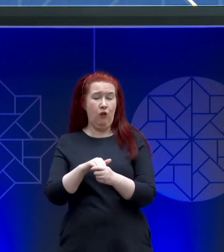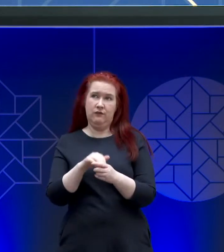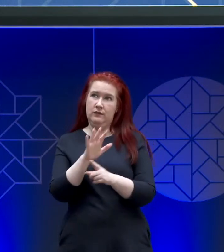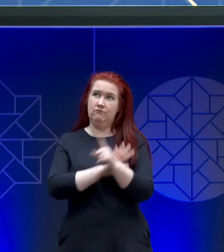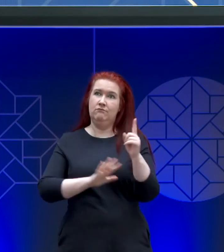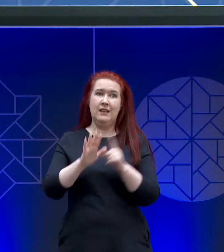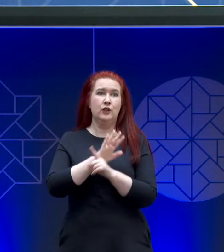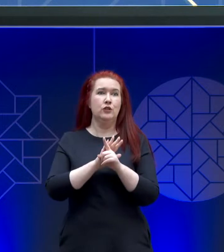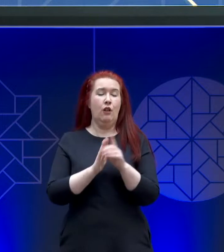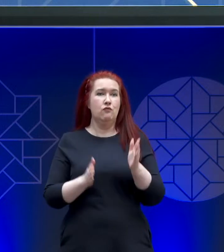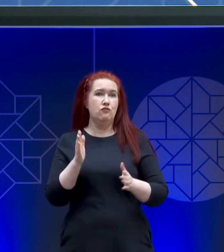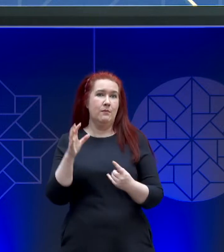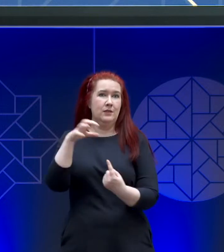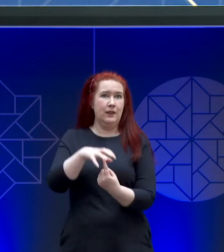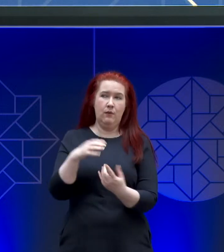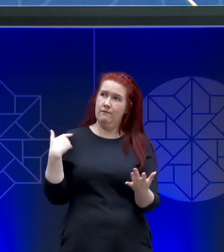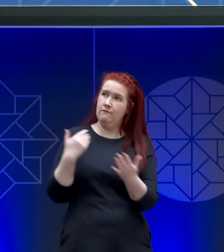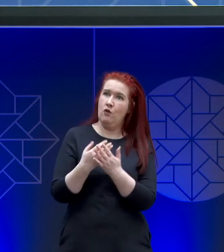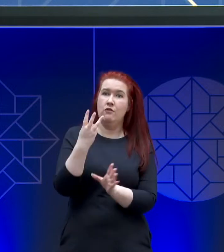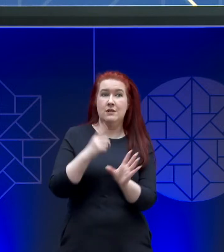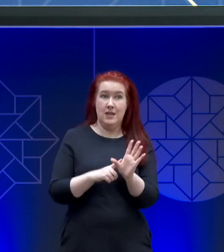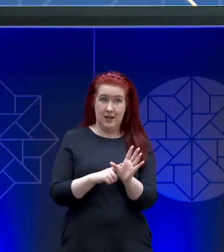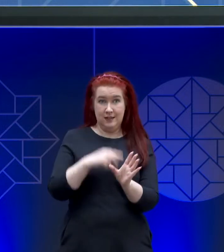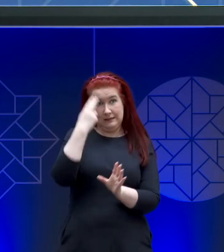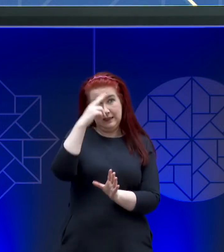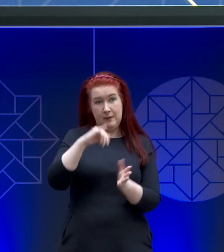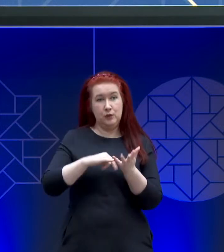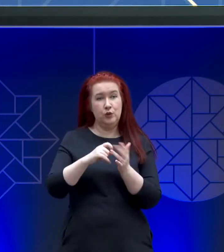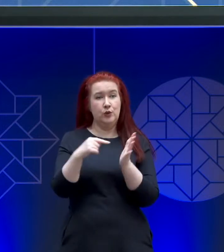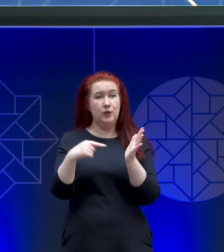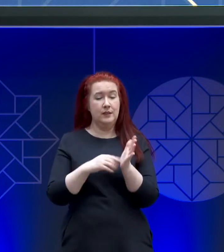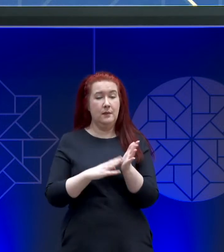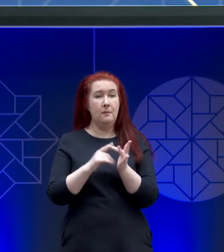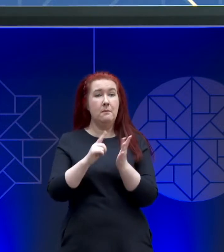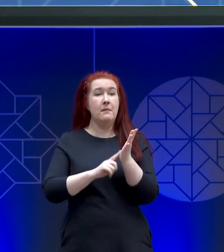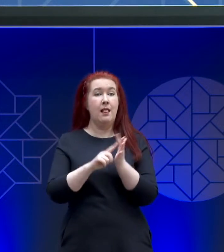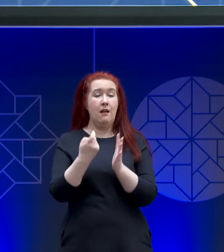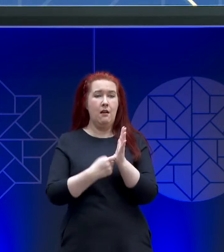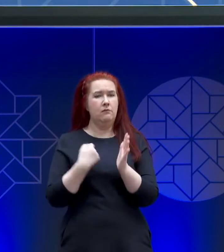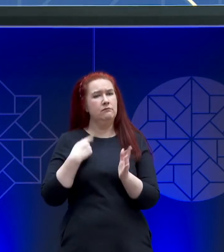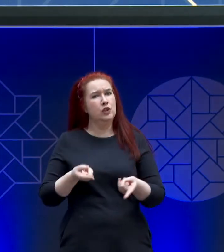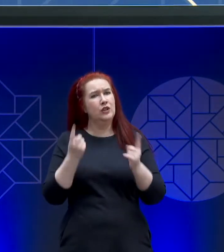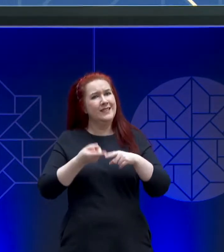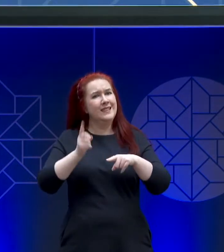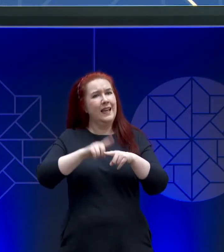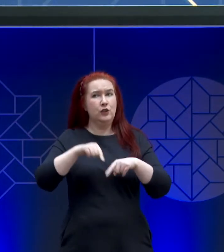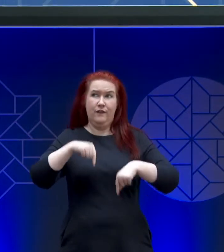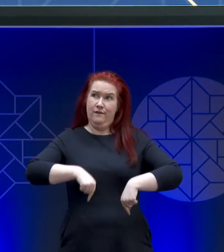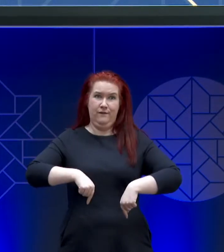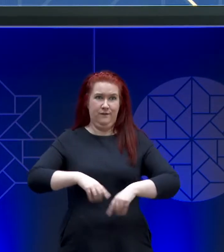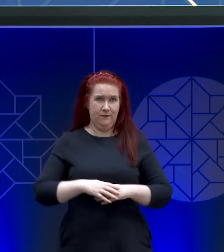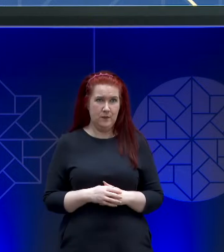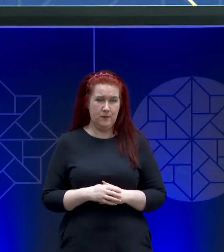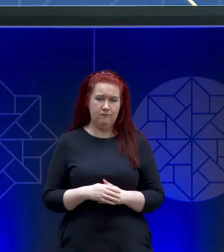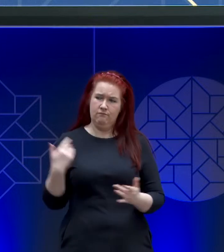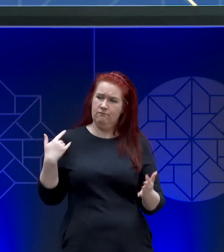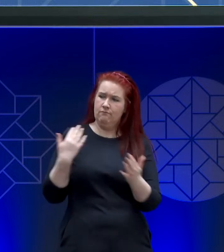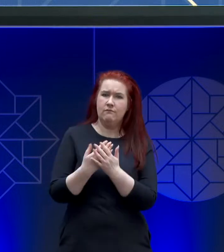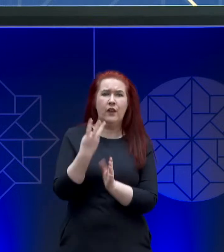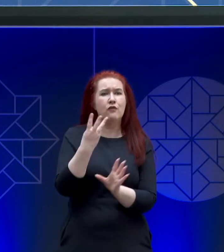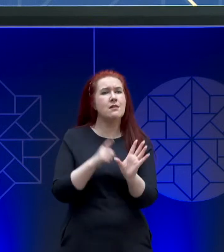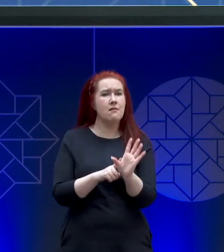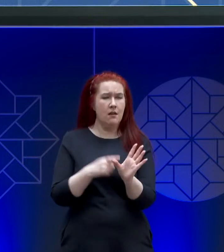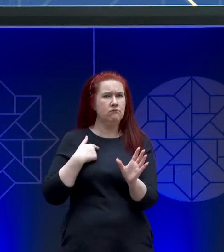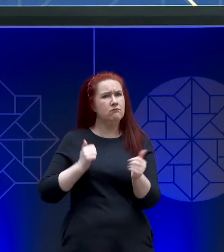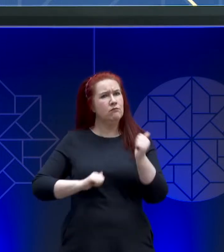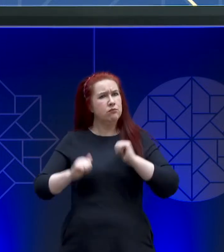Robotarium for around 3 years now. My name is Stuart Miller, and I'm the Chief Exec of the National Robotarium. And it's been my privilege over those 3 years to lead a